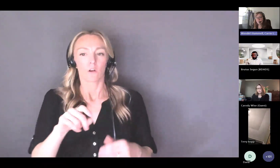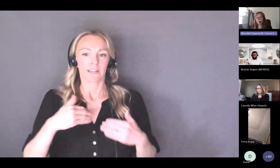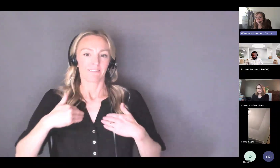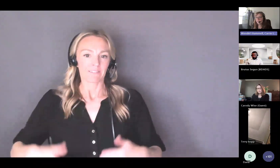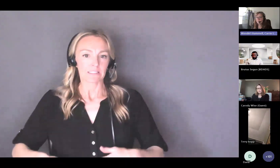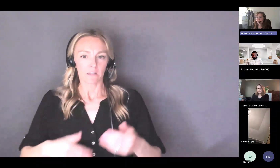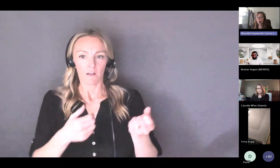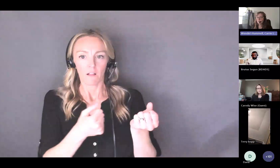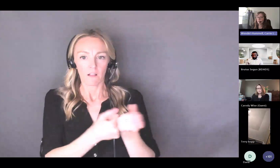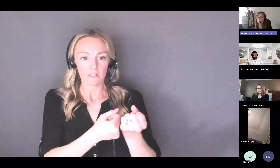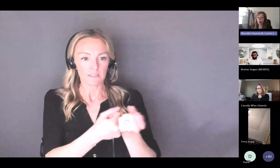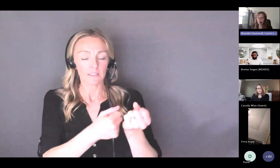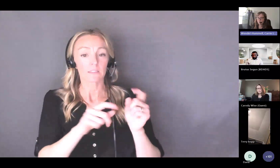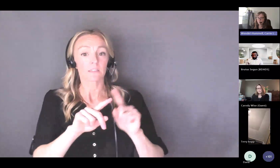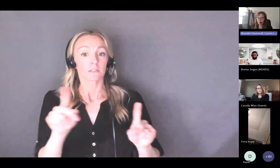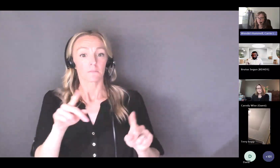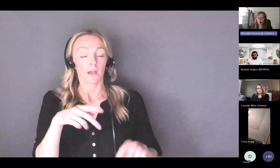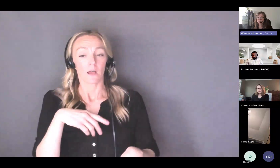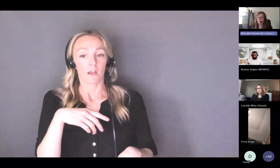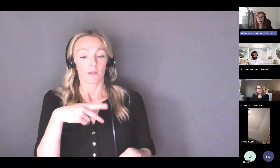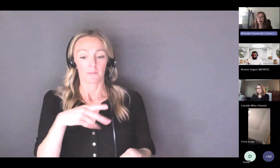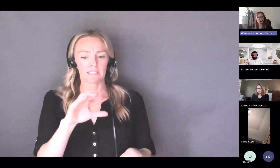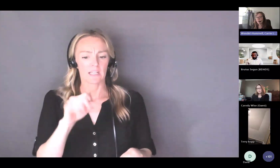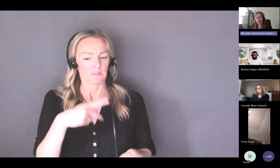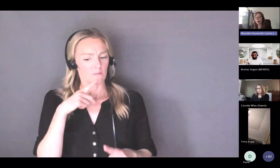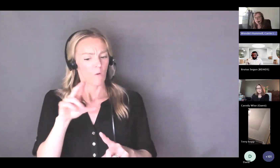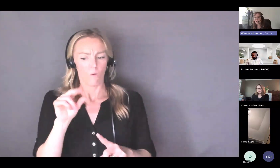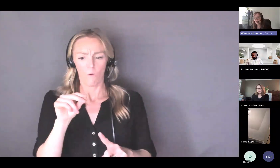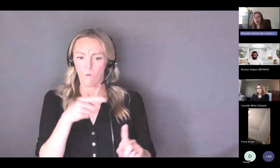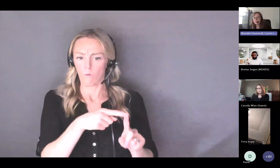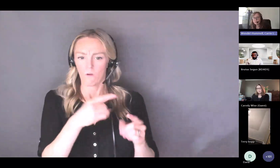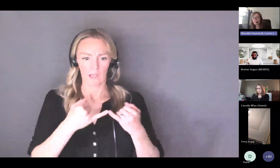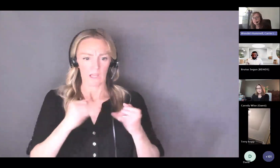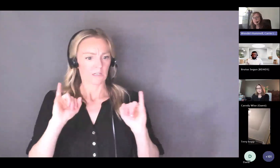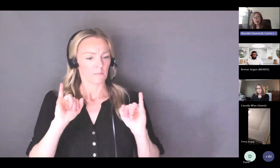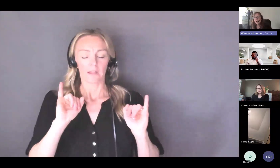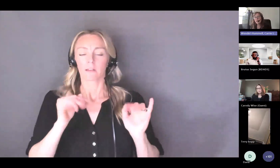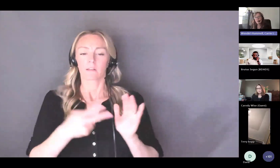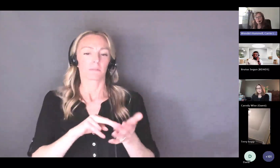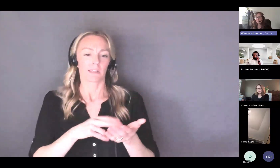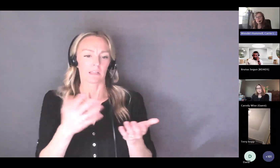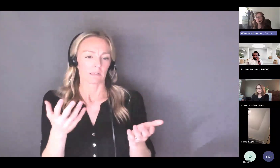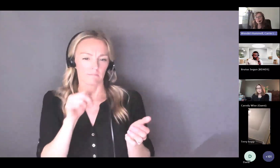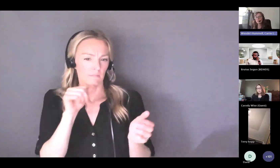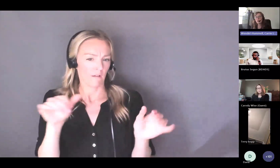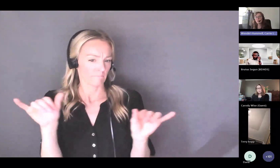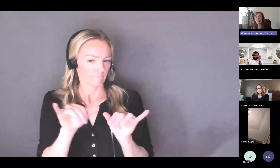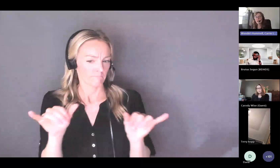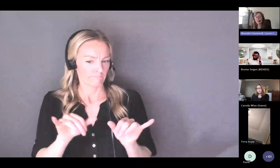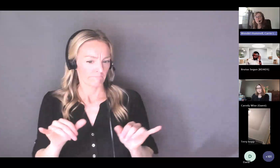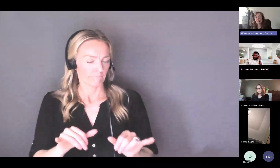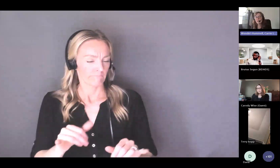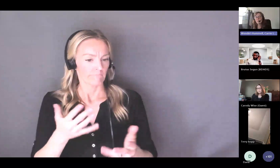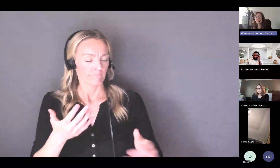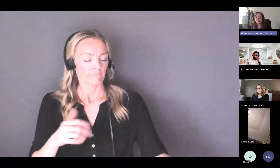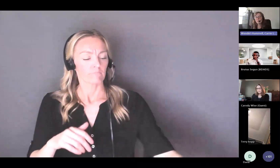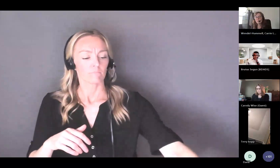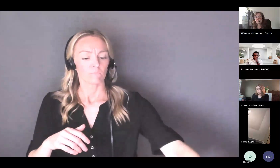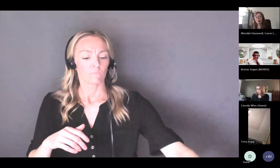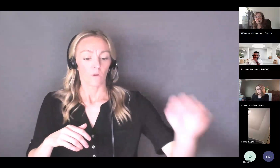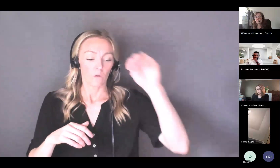but the PCSP says, oh no, they're independent, then that's quite the incongruency. So it's more that